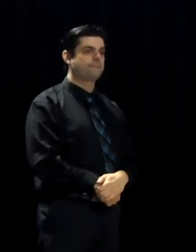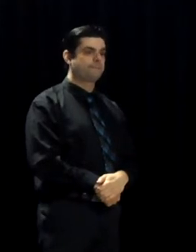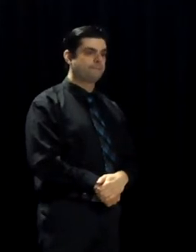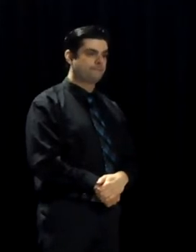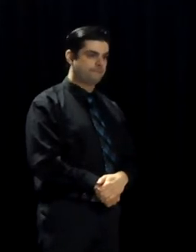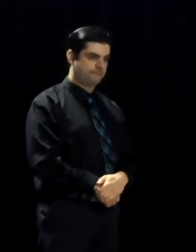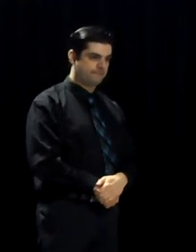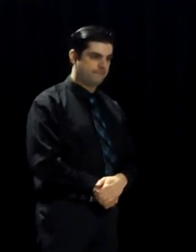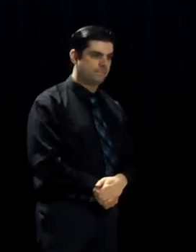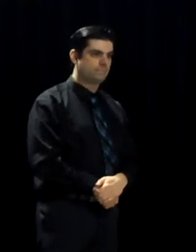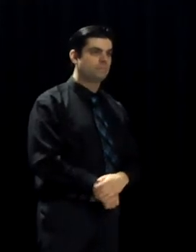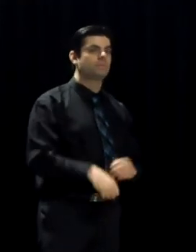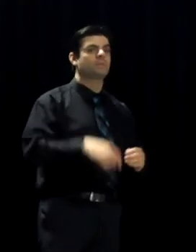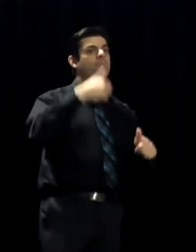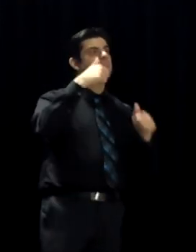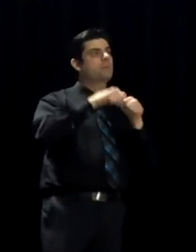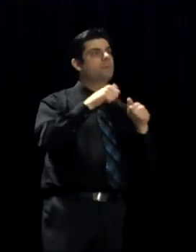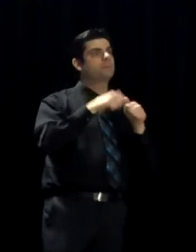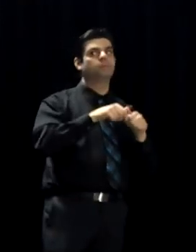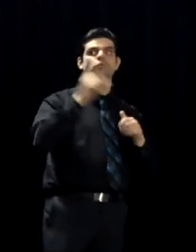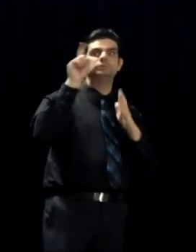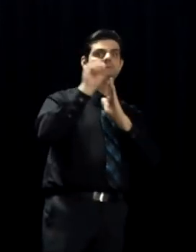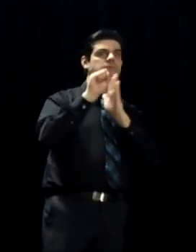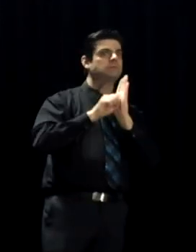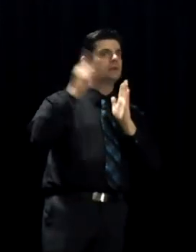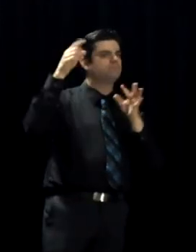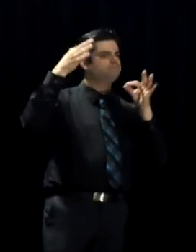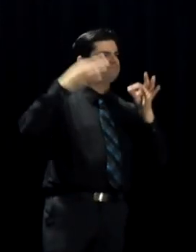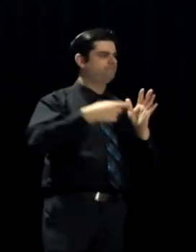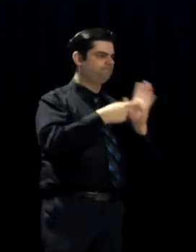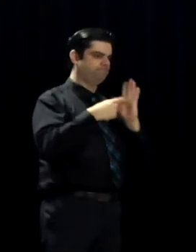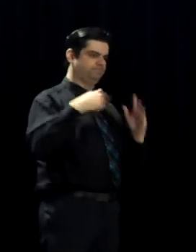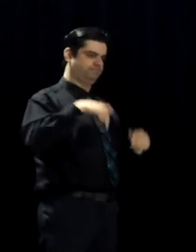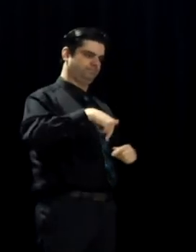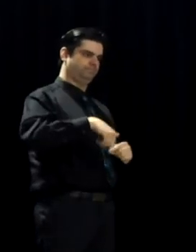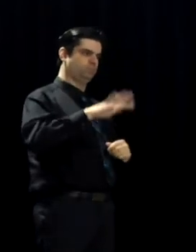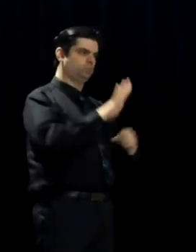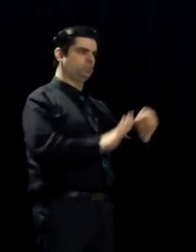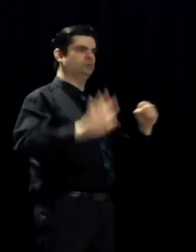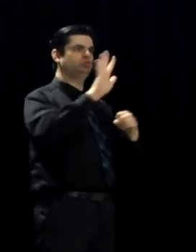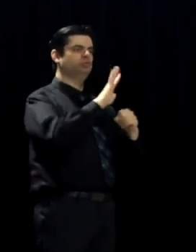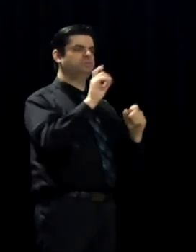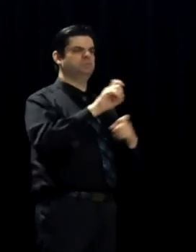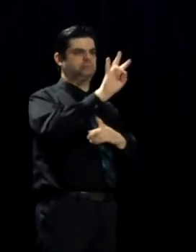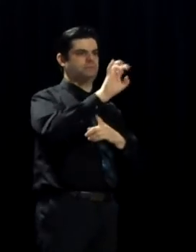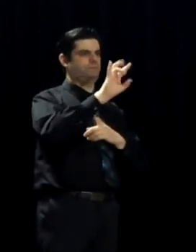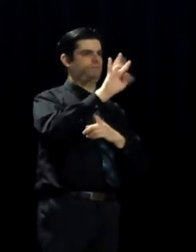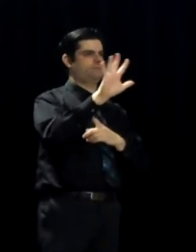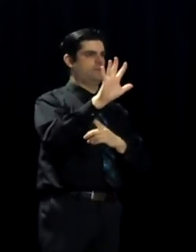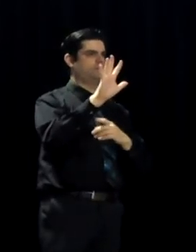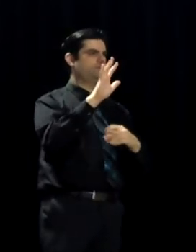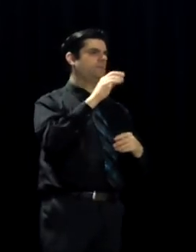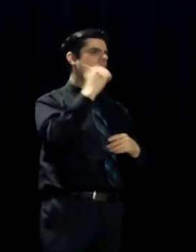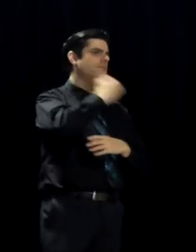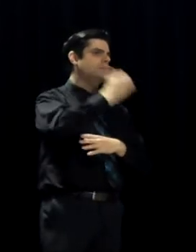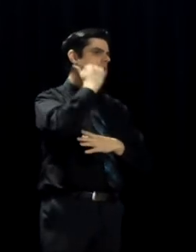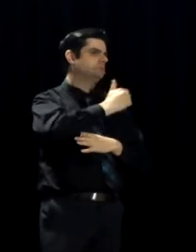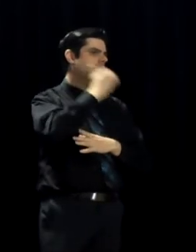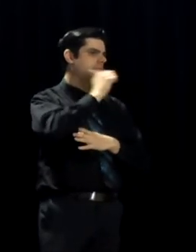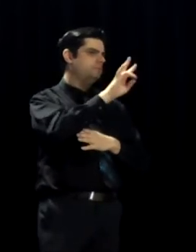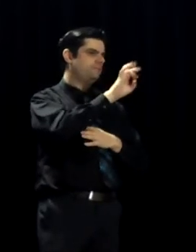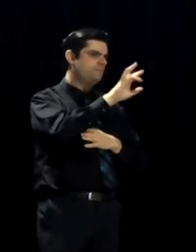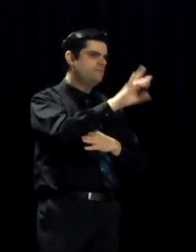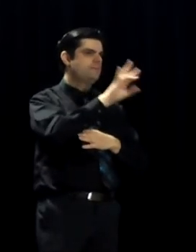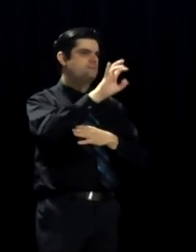day. We've been doing very robust testing, so we can really take Monday off. There still will be